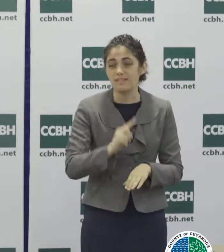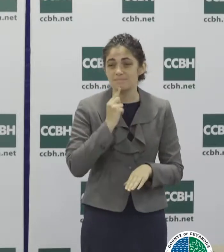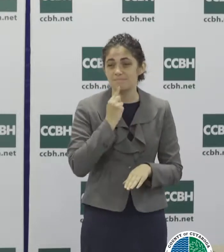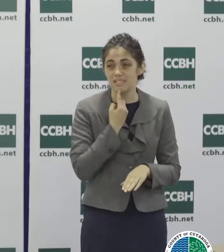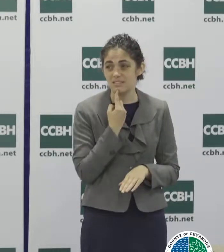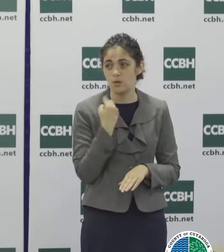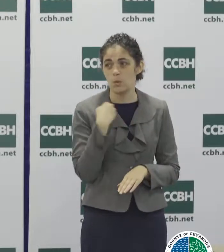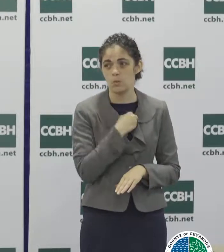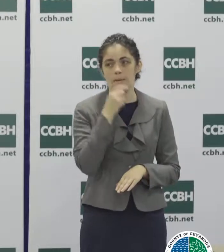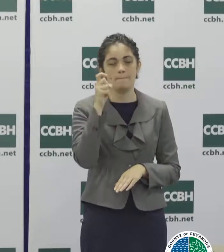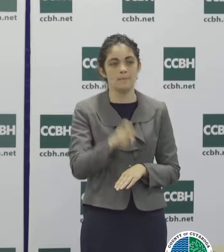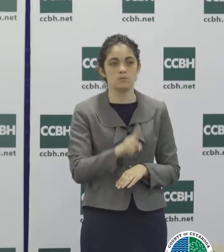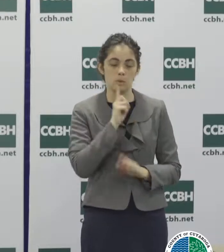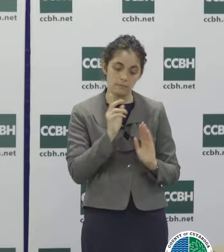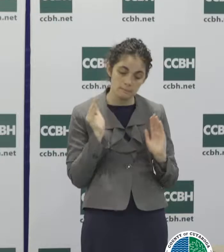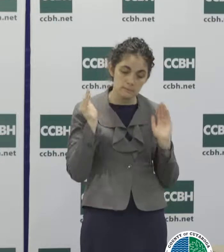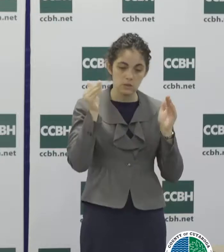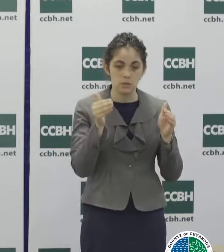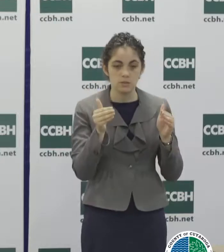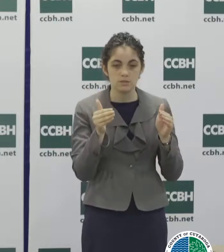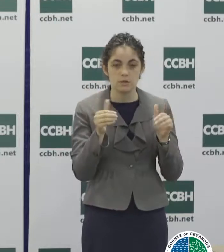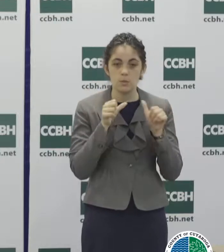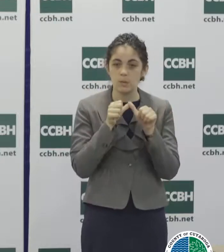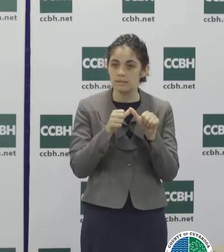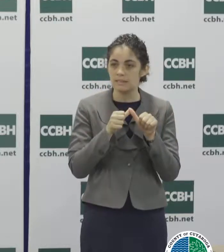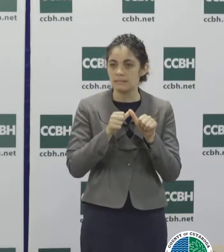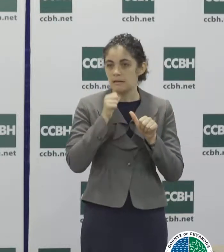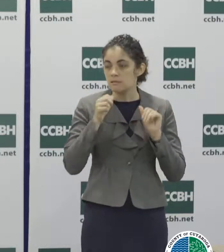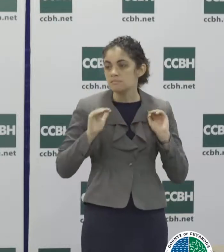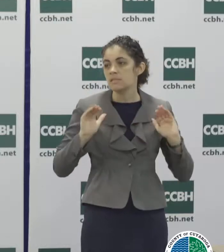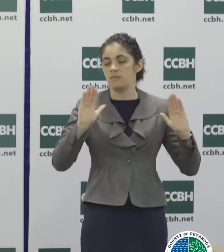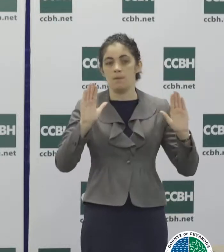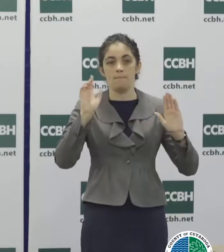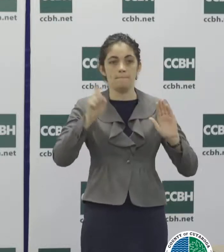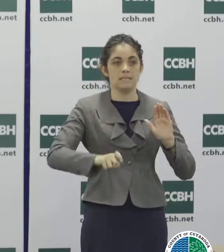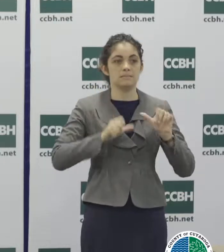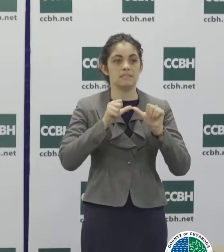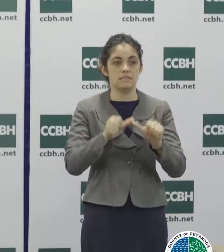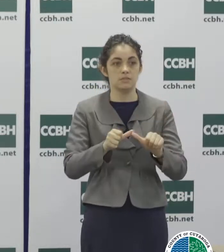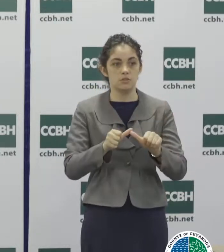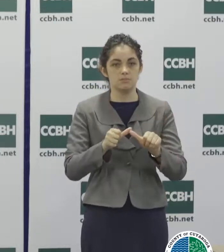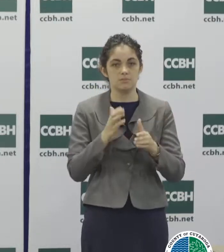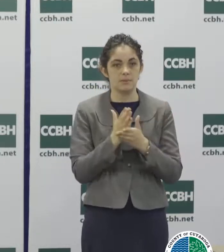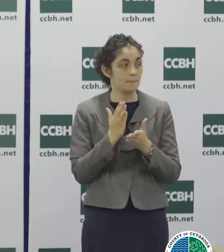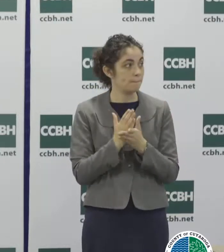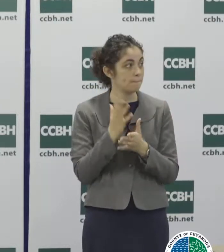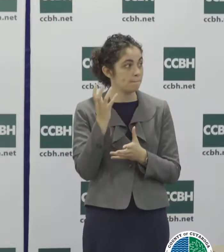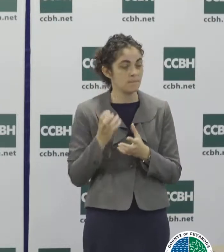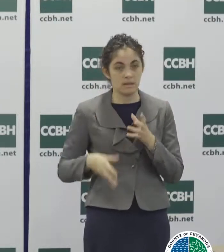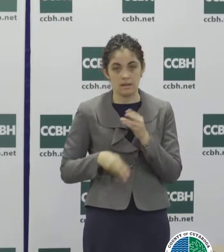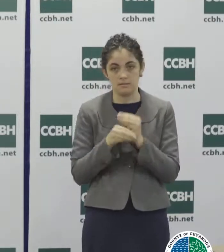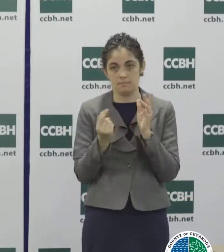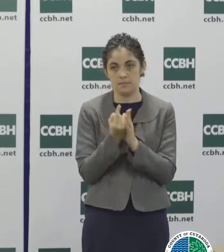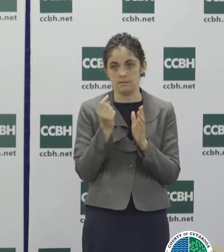right? We really have to stay foot on the gas, not letting up. We've got to stay ahead of this. Do you want to add something?